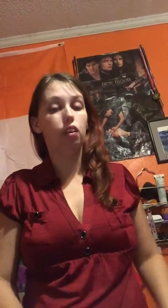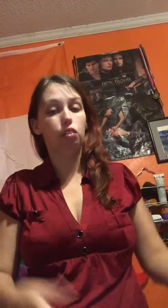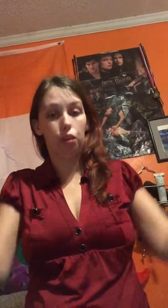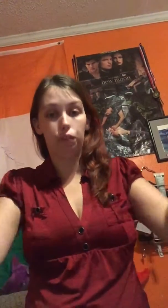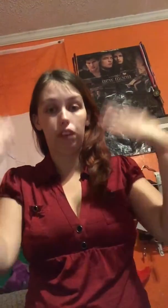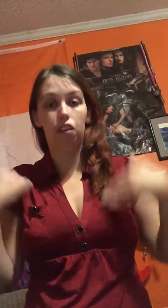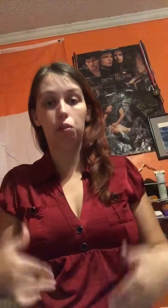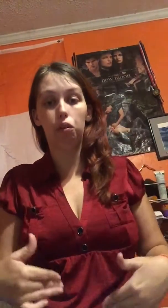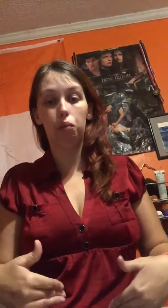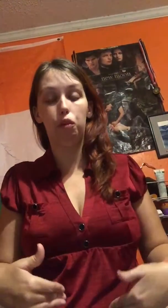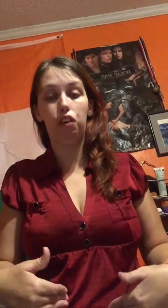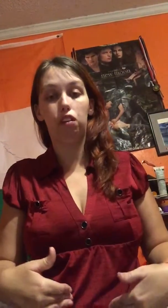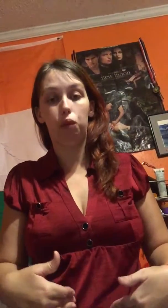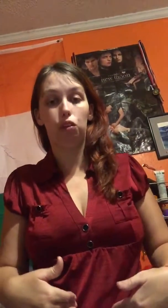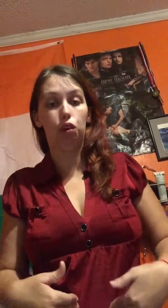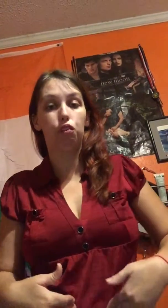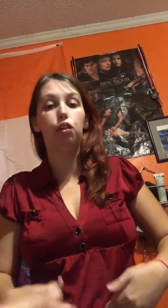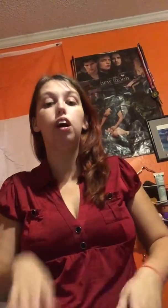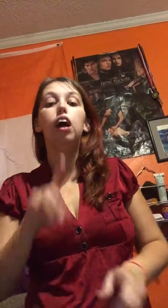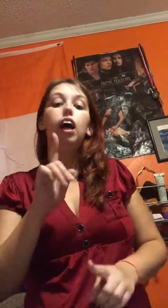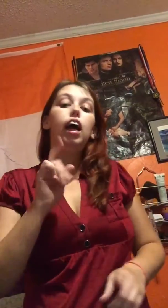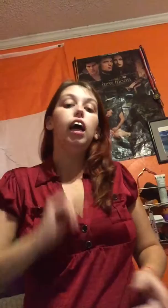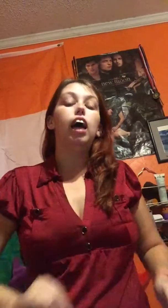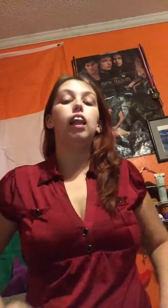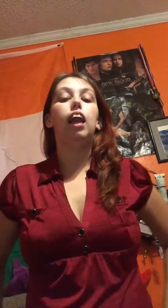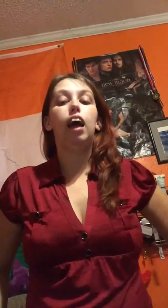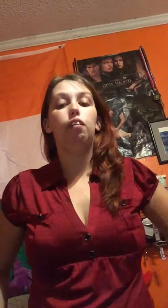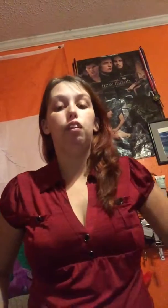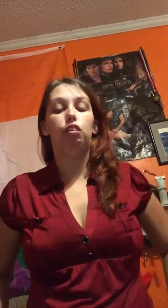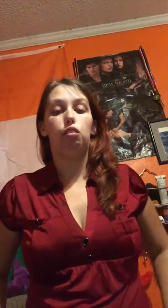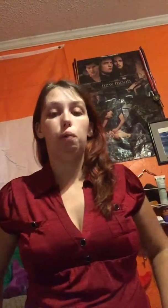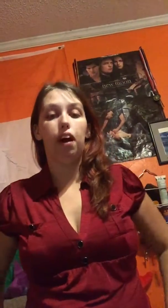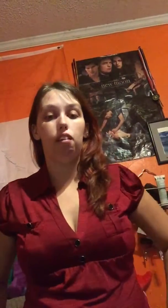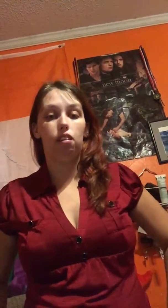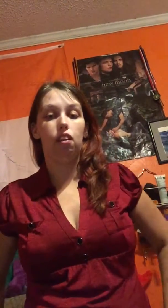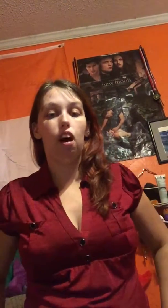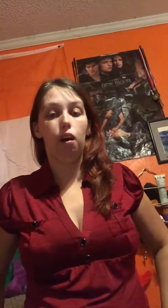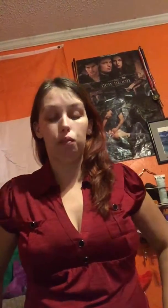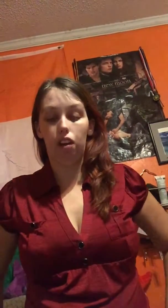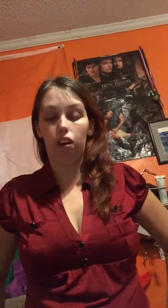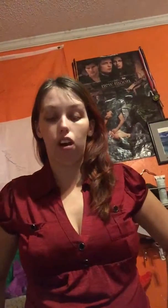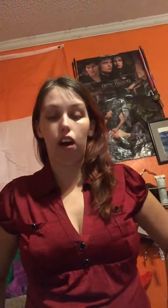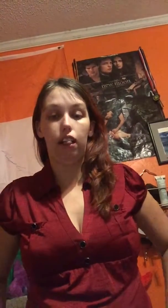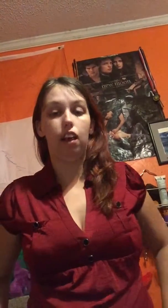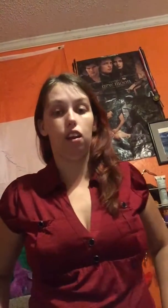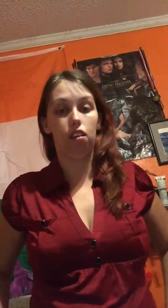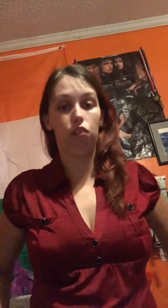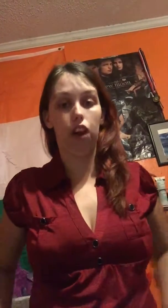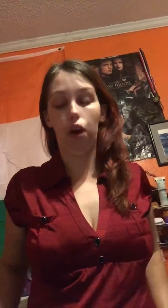So, let's move on to week 24. And then I have a little surprise to, um, tell y'all at the end of this video.